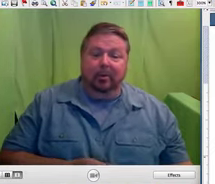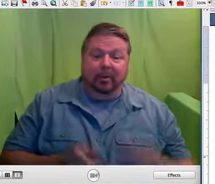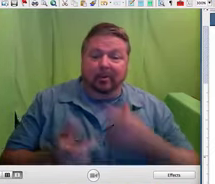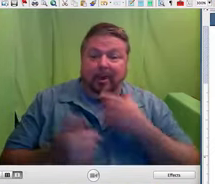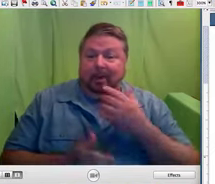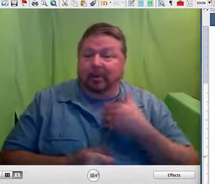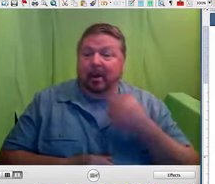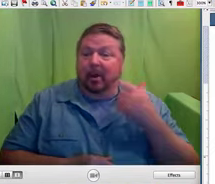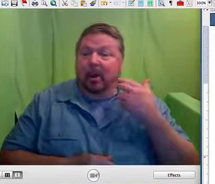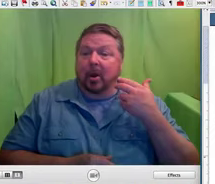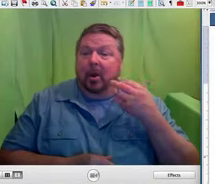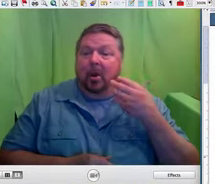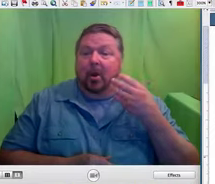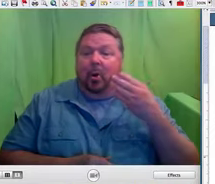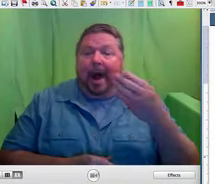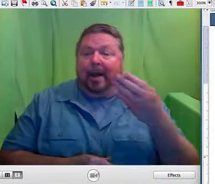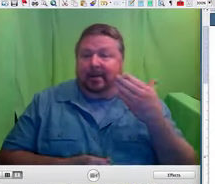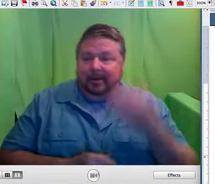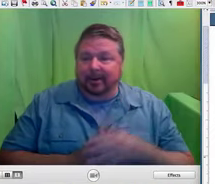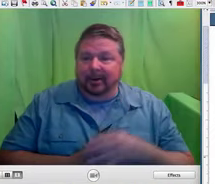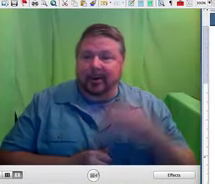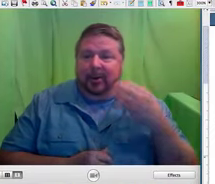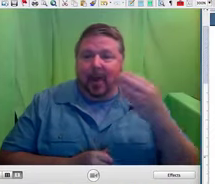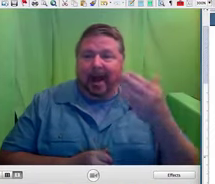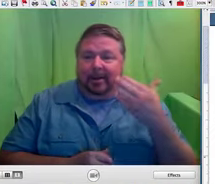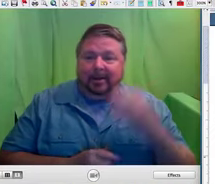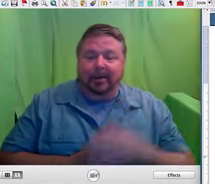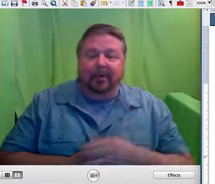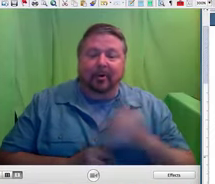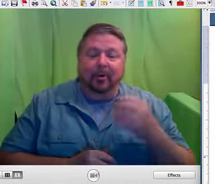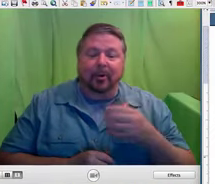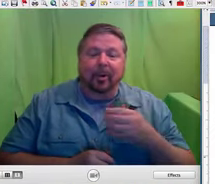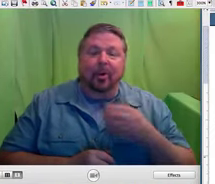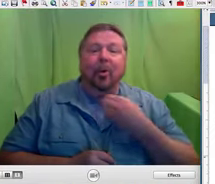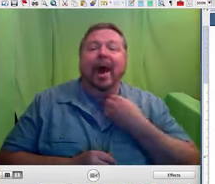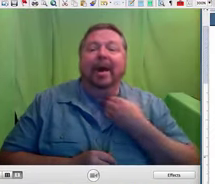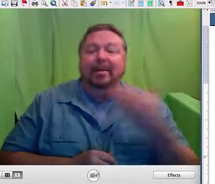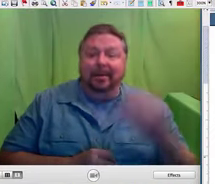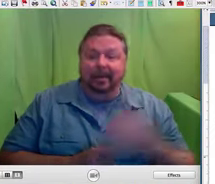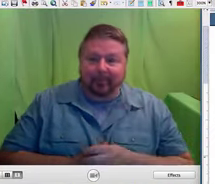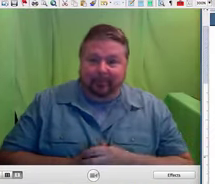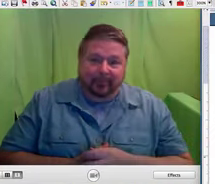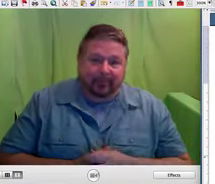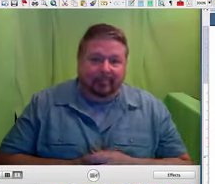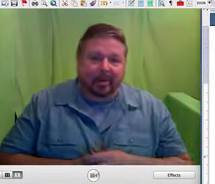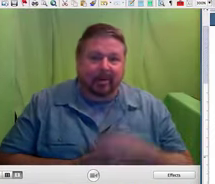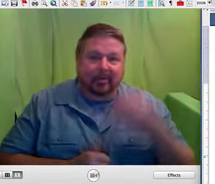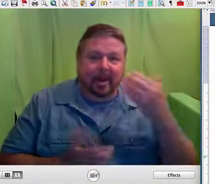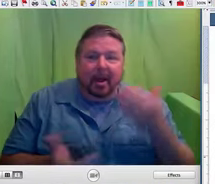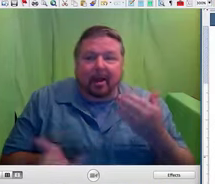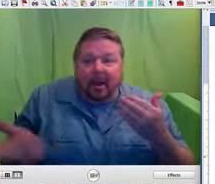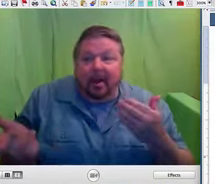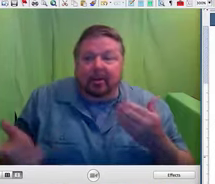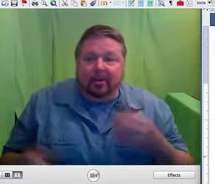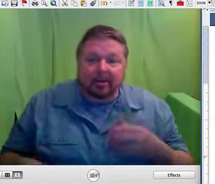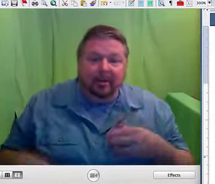You would expect that to be what, what, or what, but it's